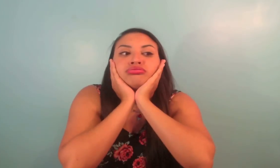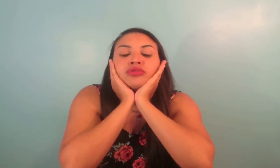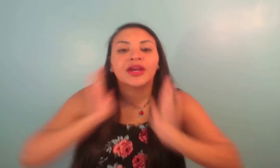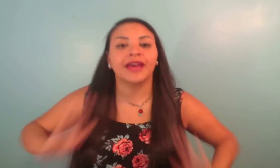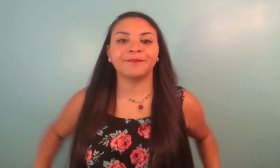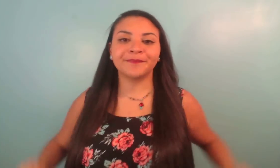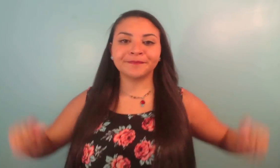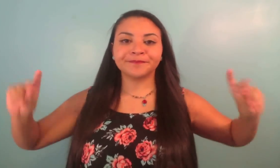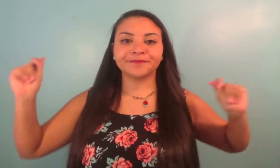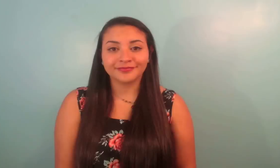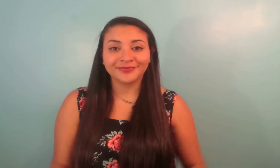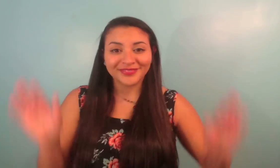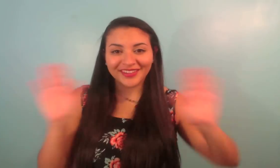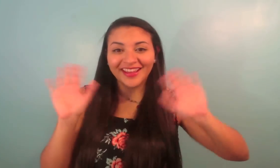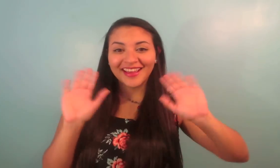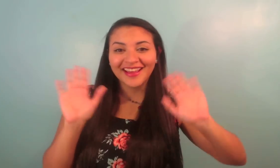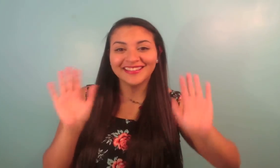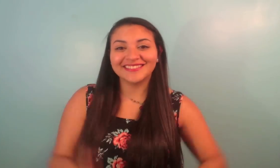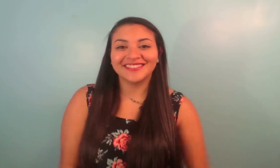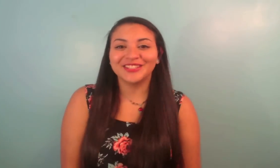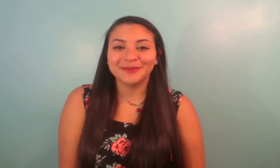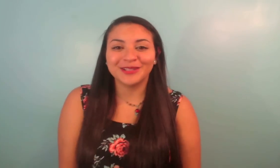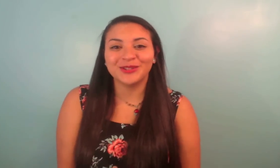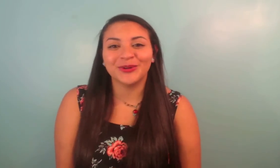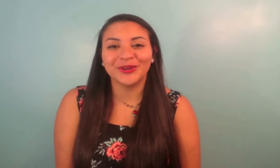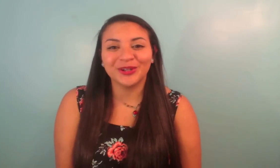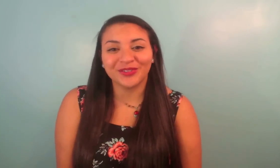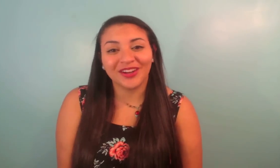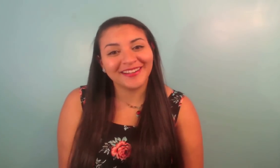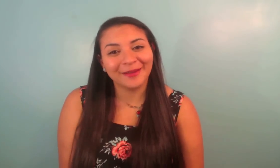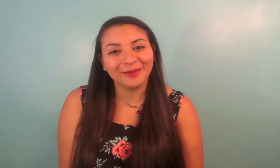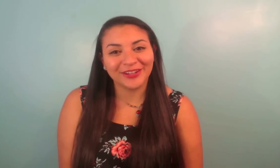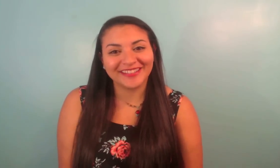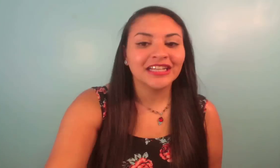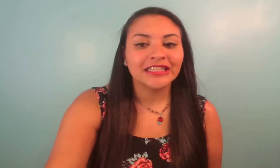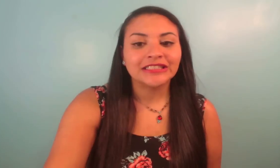Okay. Hi guys, here's my tutorial for Honey, I'm Good.